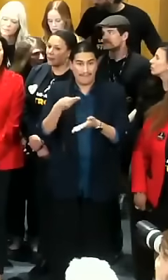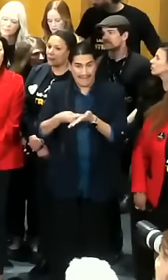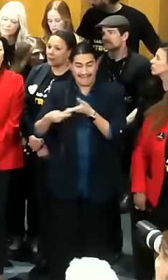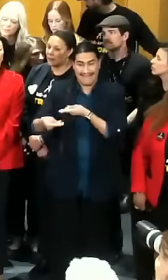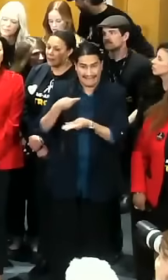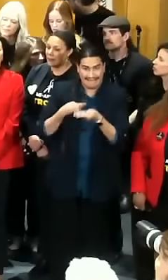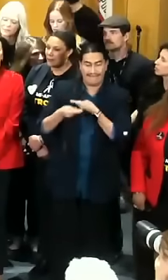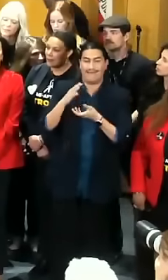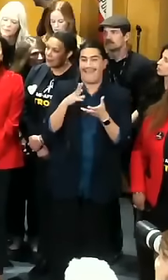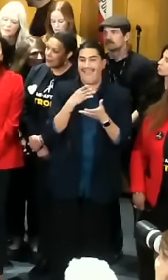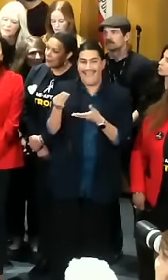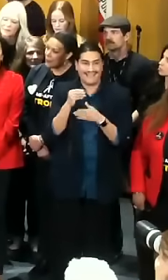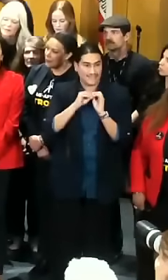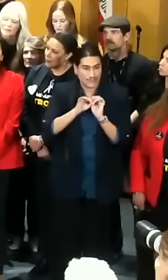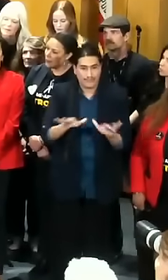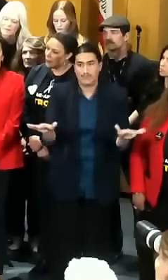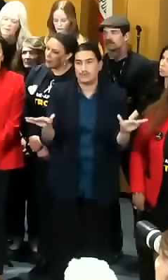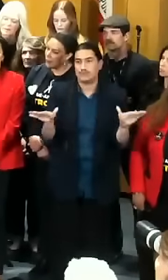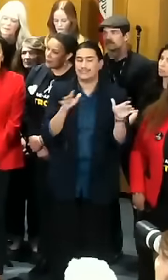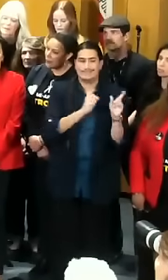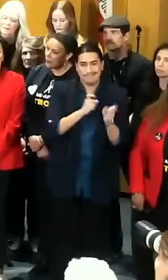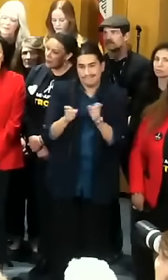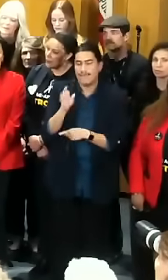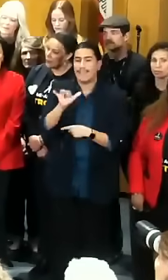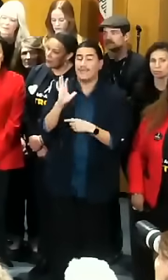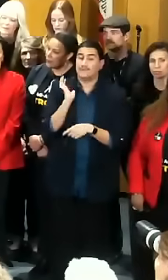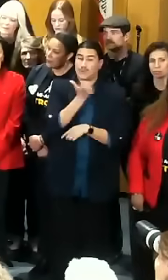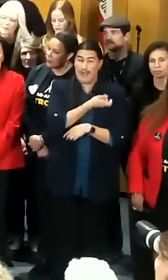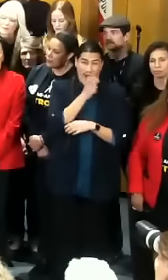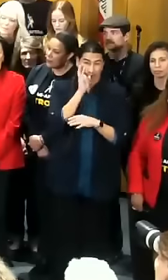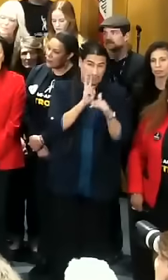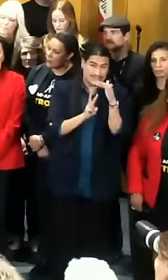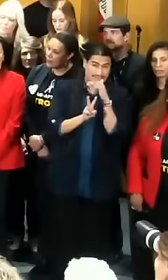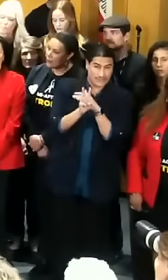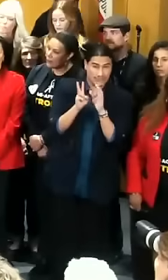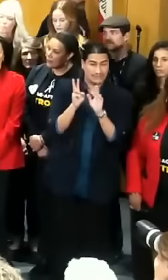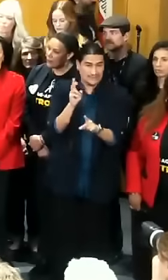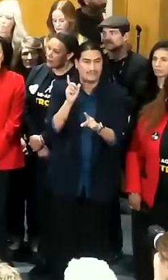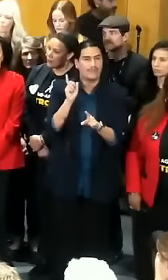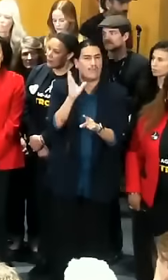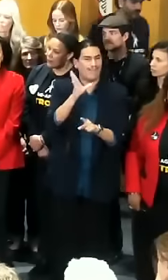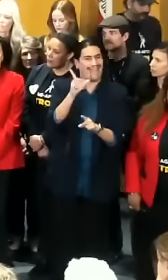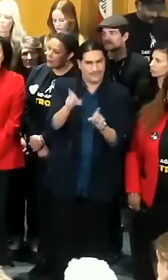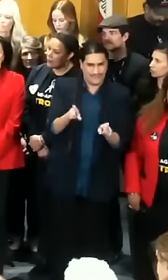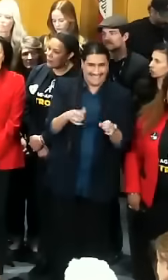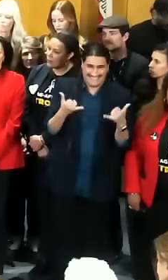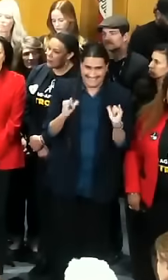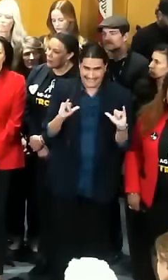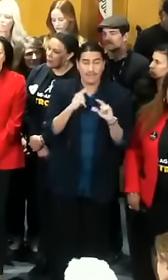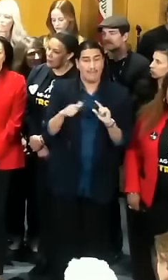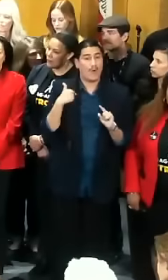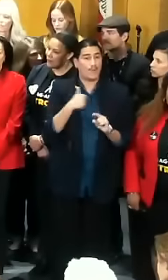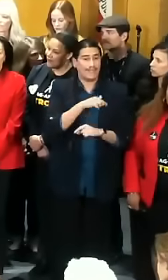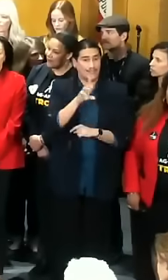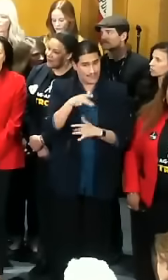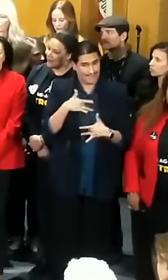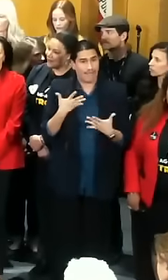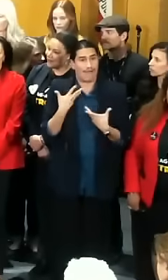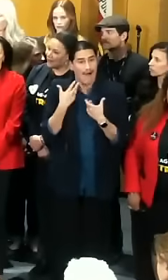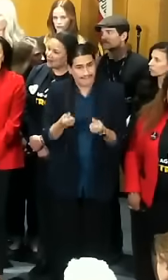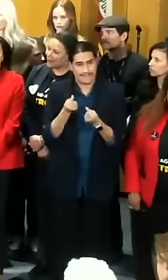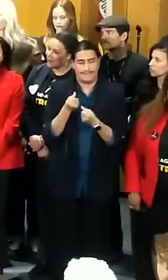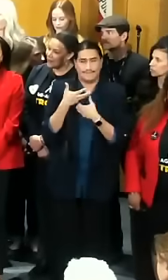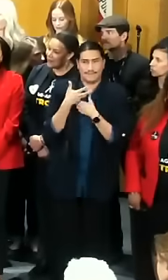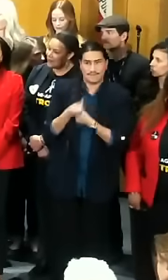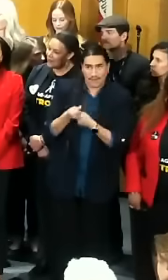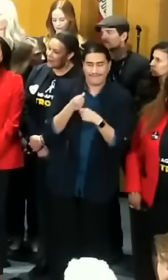the distribution side. And so that means our projections are going to have to be sort of stress tested, but we're confident that this will